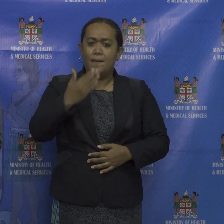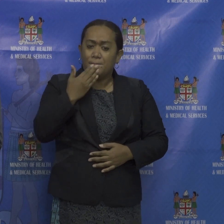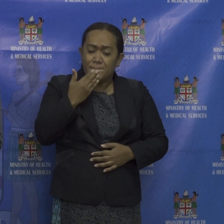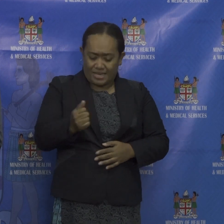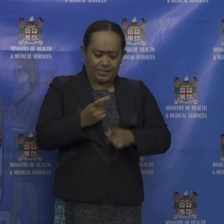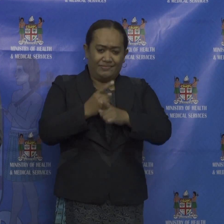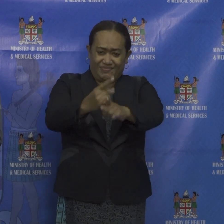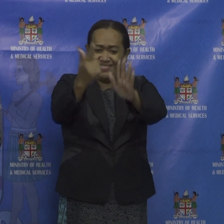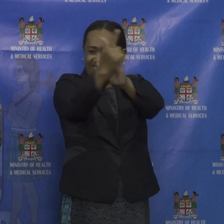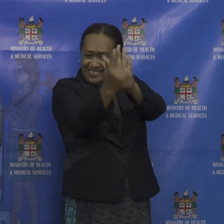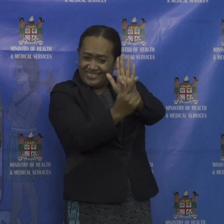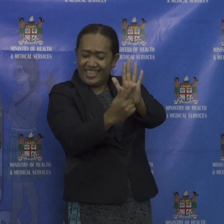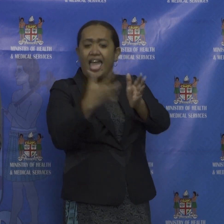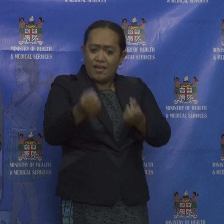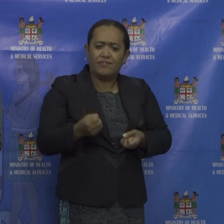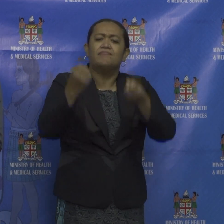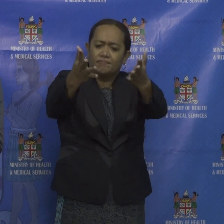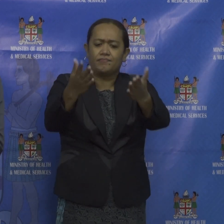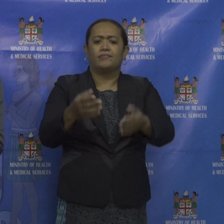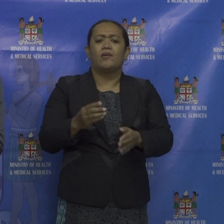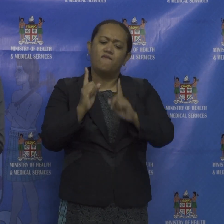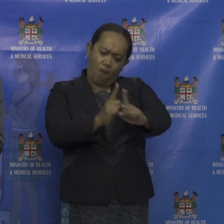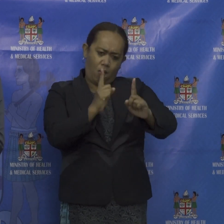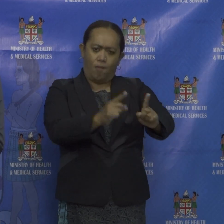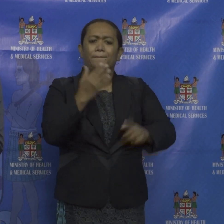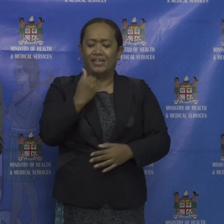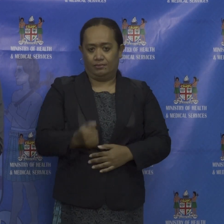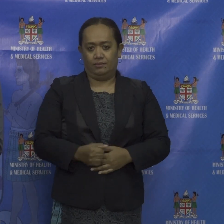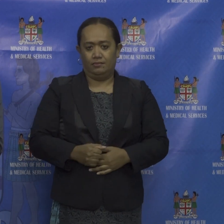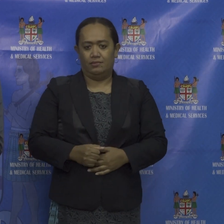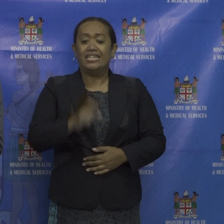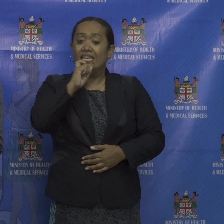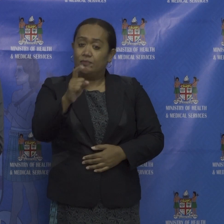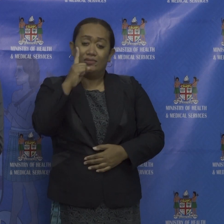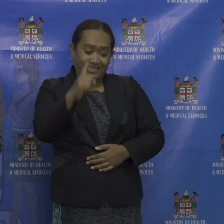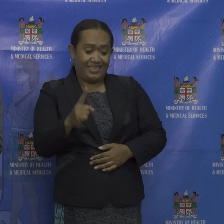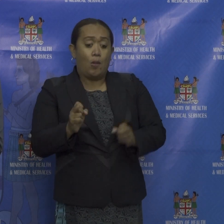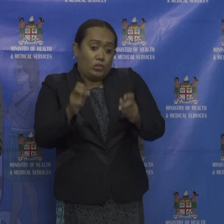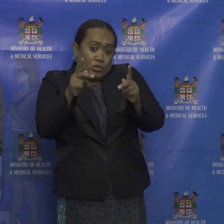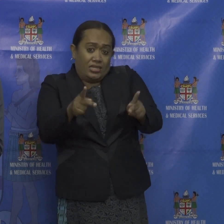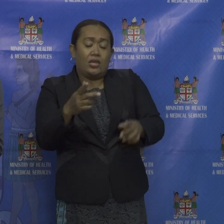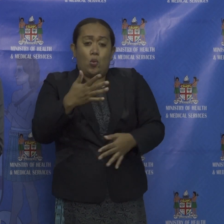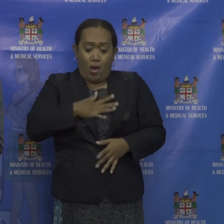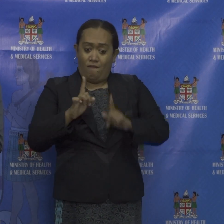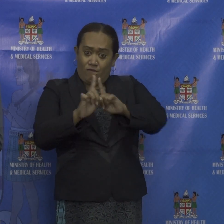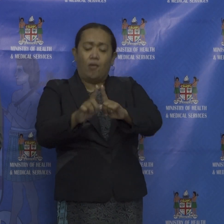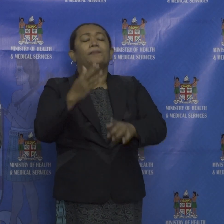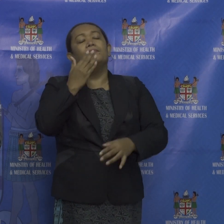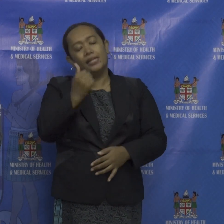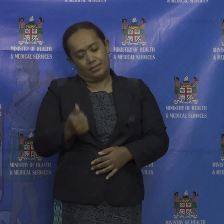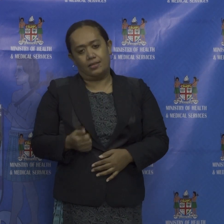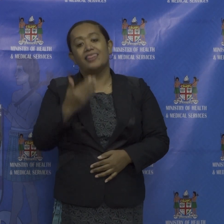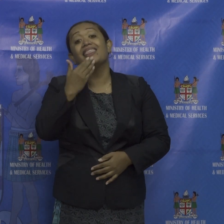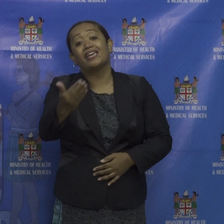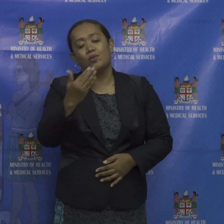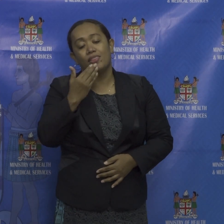for the actions and behavior that we expect from businesses and the public. If you see an opportunity to go above and beyond our guidance to keep